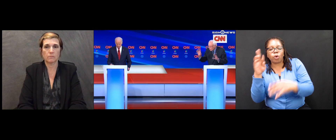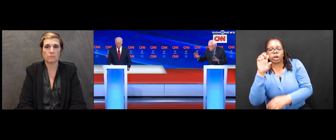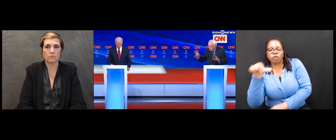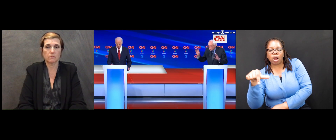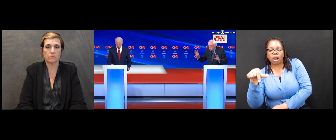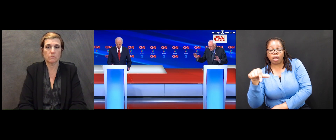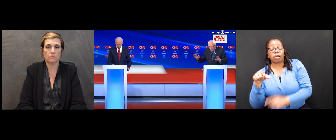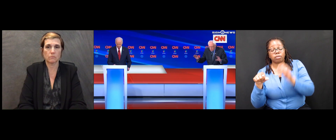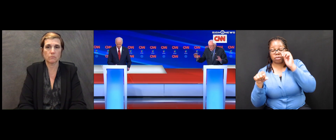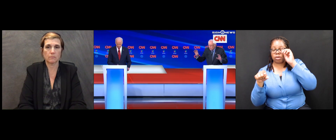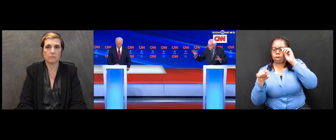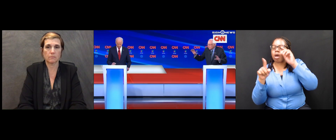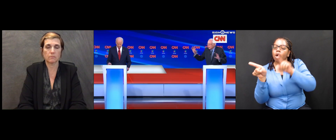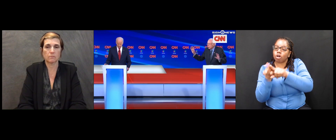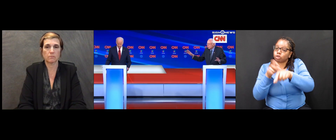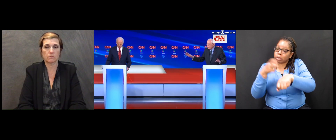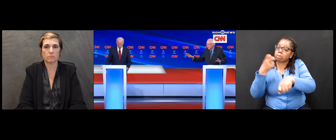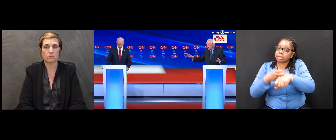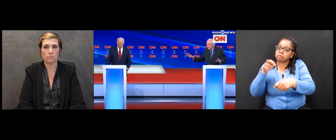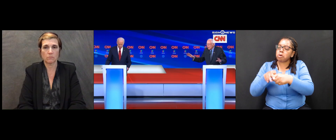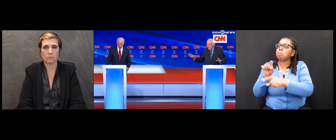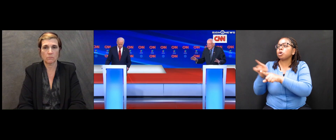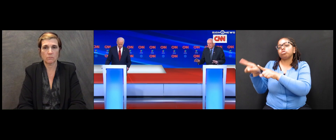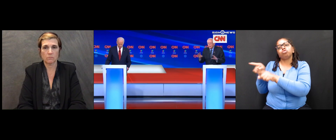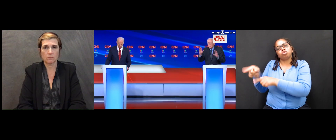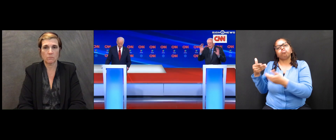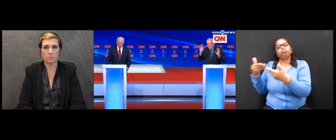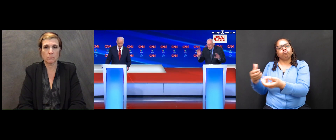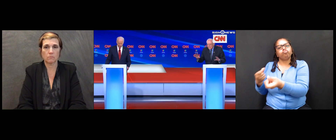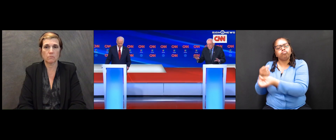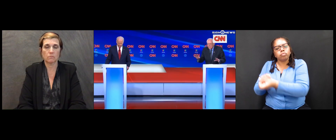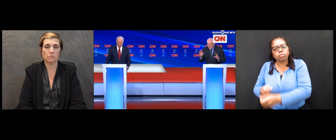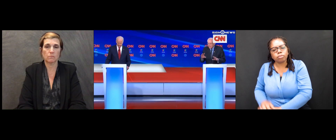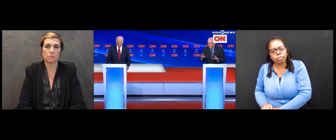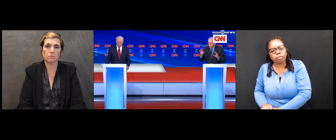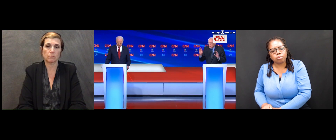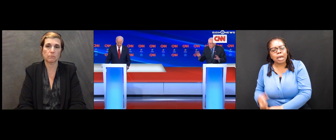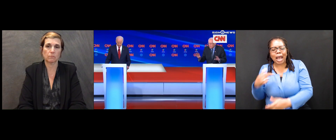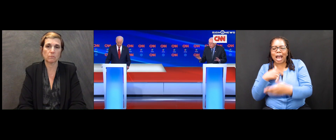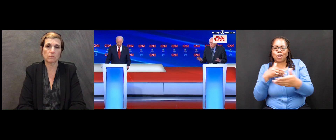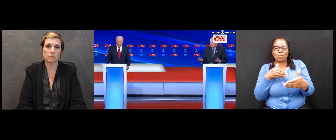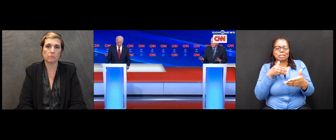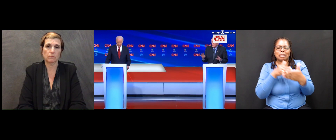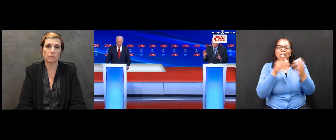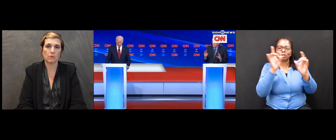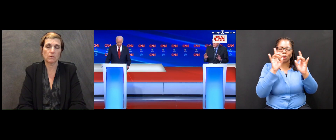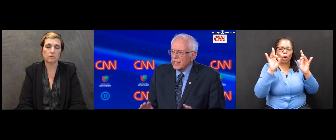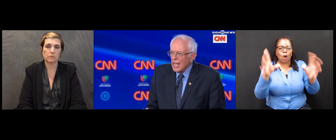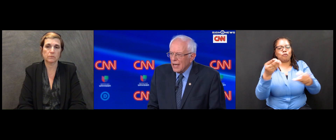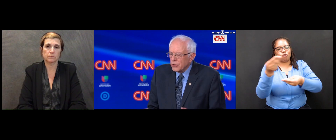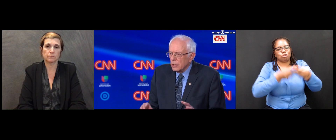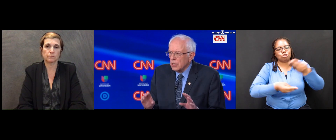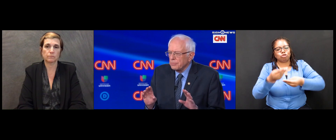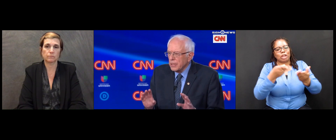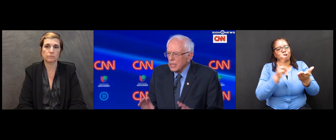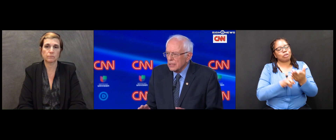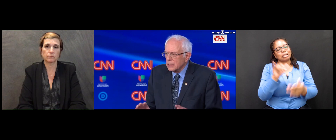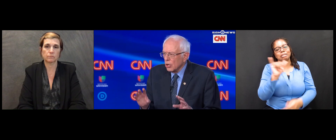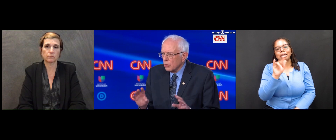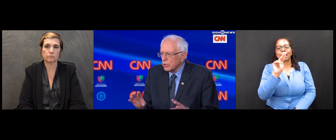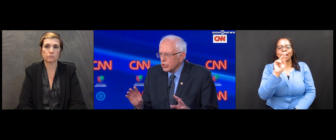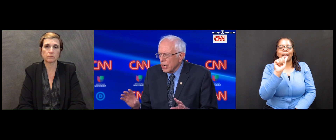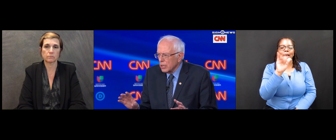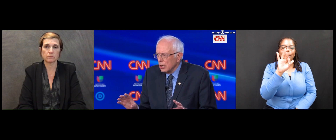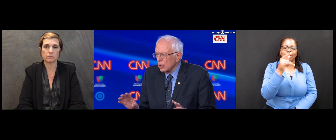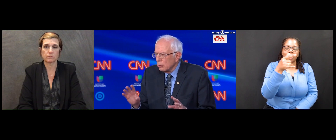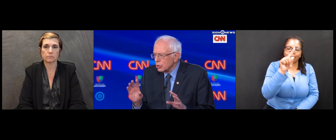which was also a tough vote. You voted for it. I voted against disastrous trade agreements like NAFTA and